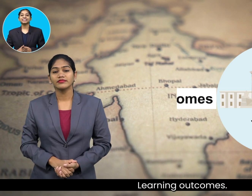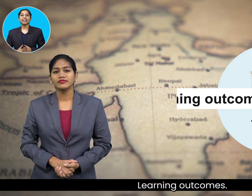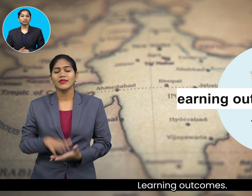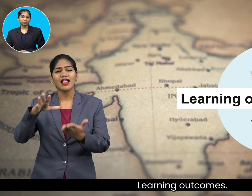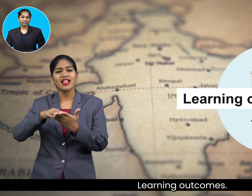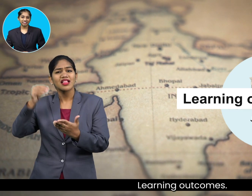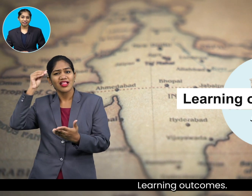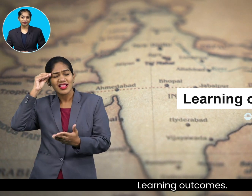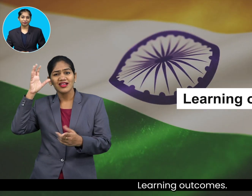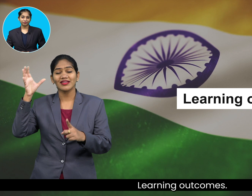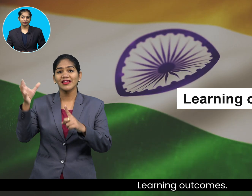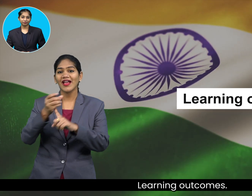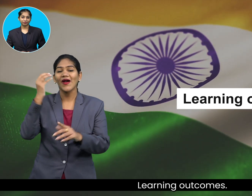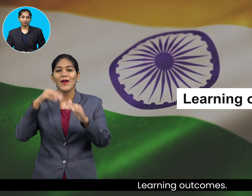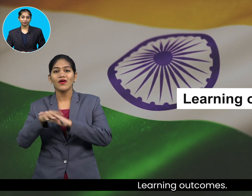Learning outcomes.